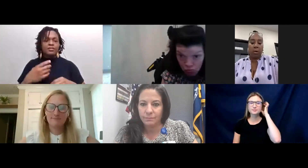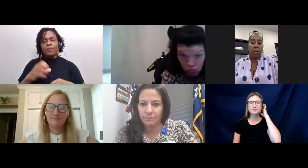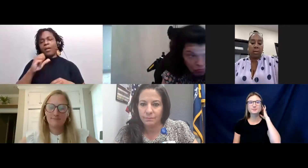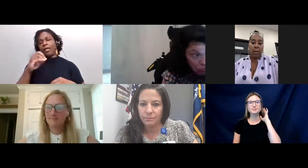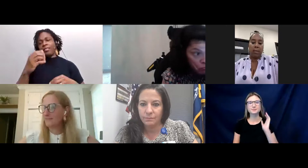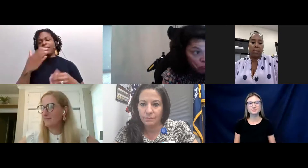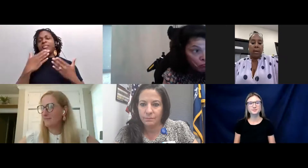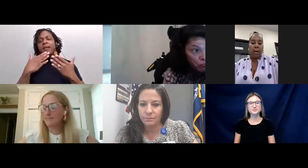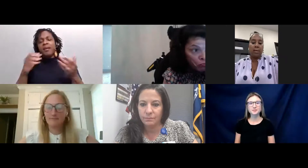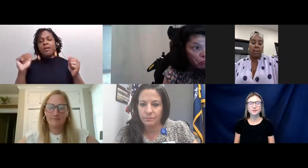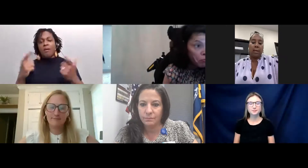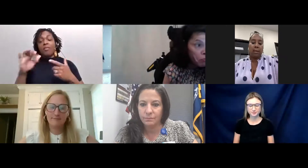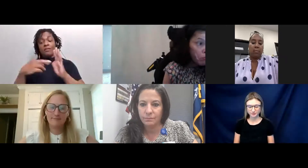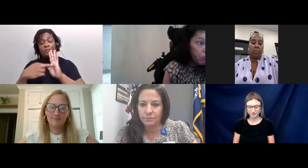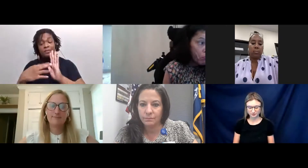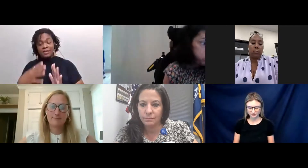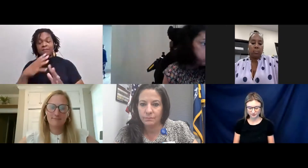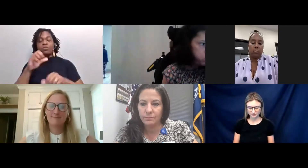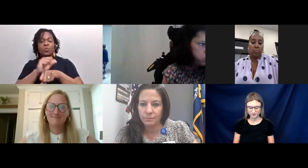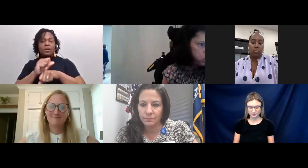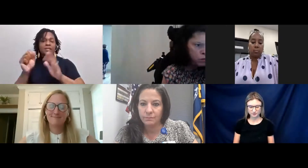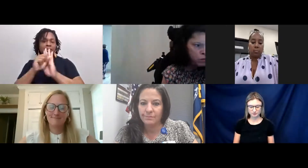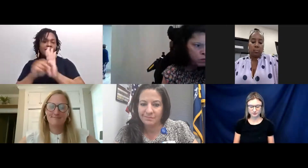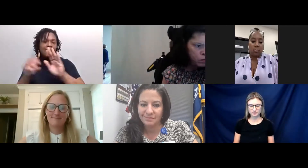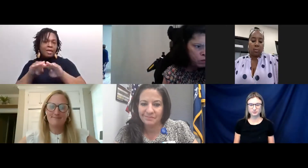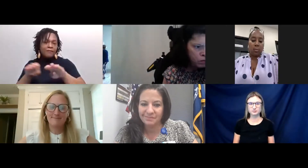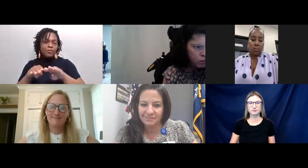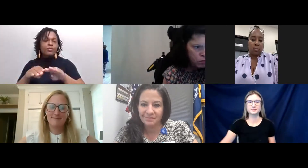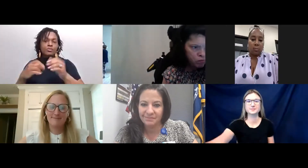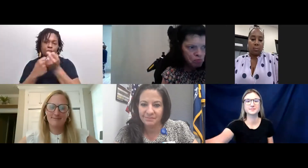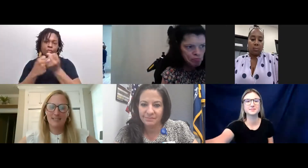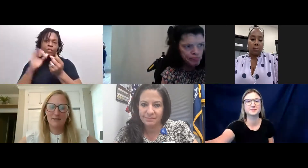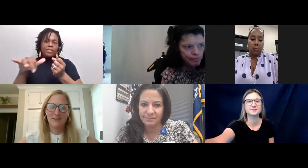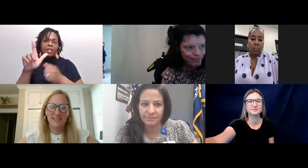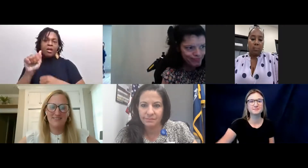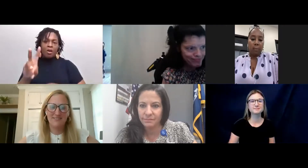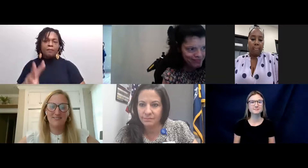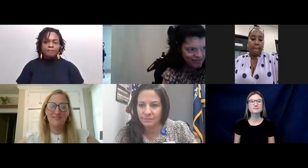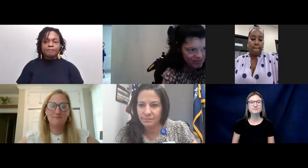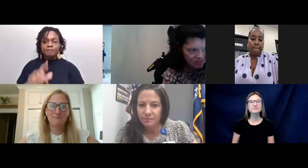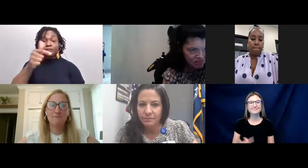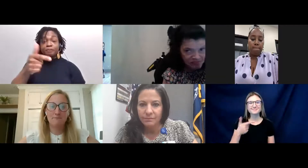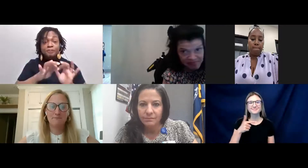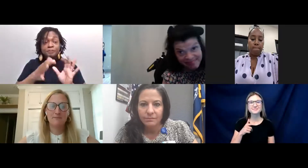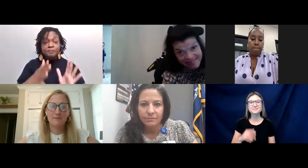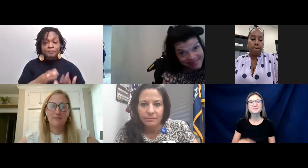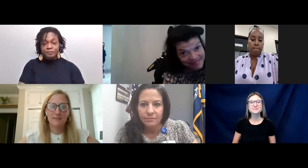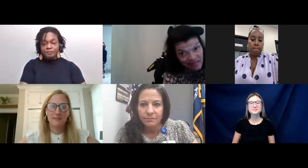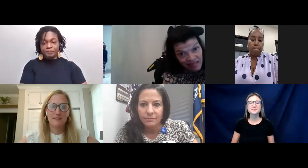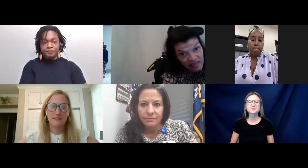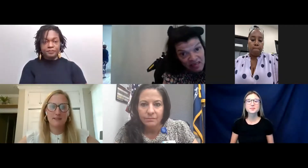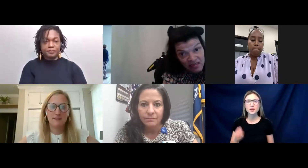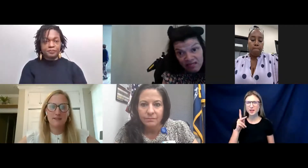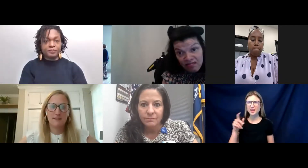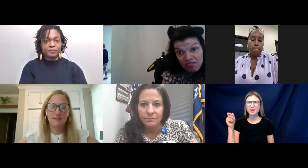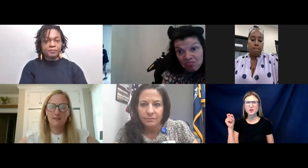for working together at the state level. I have just a quick Definitely. question. Does that affect the people who